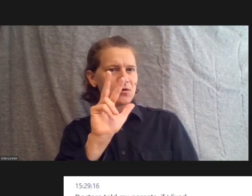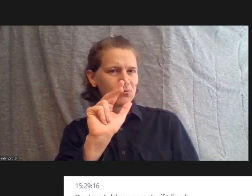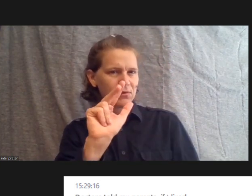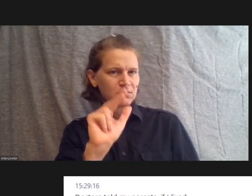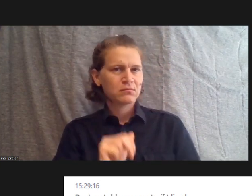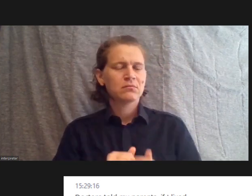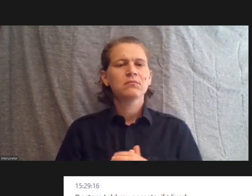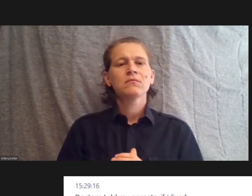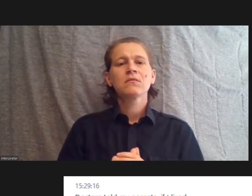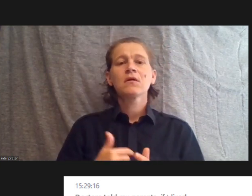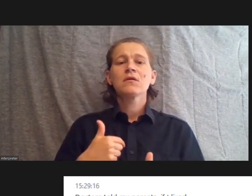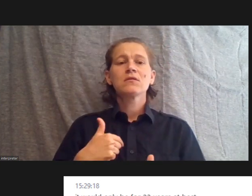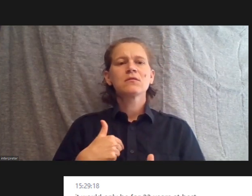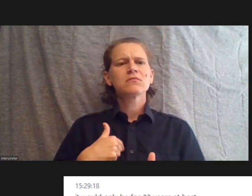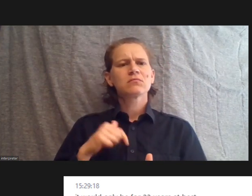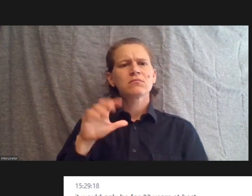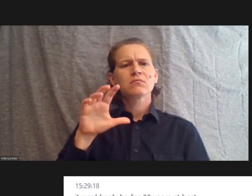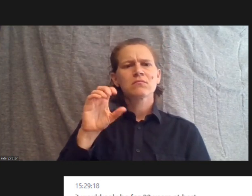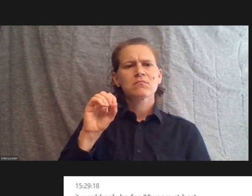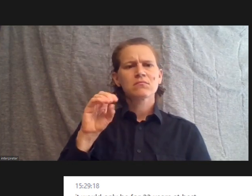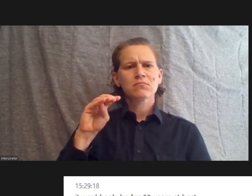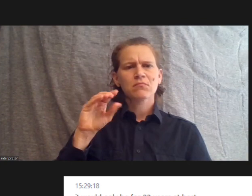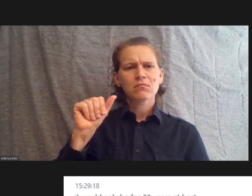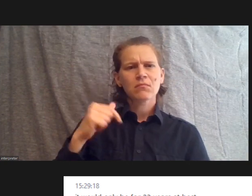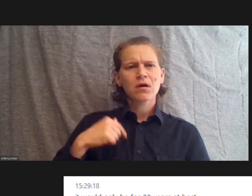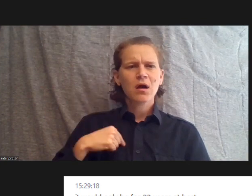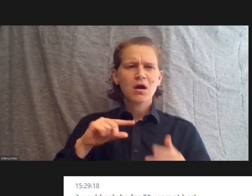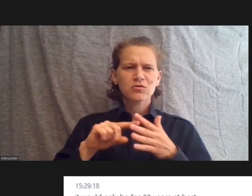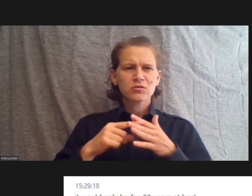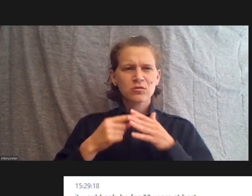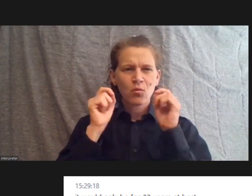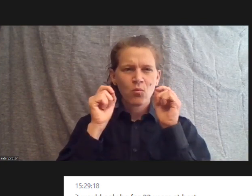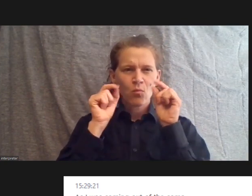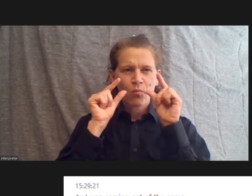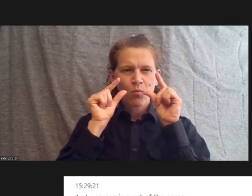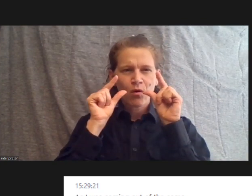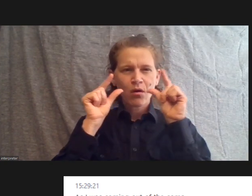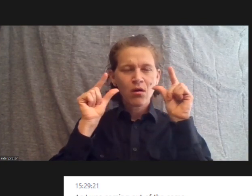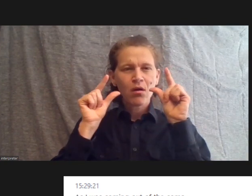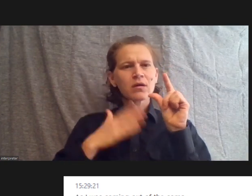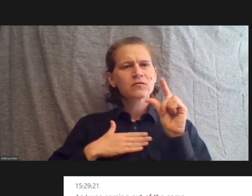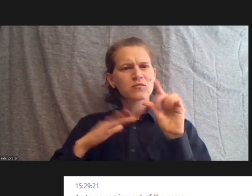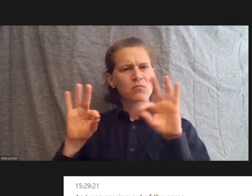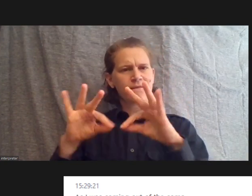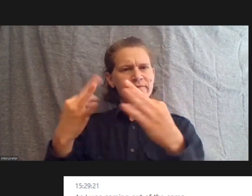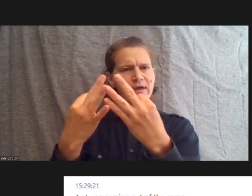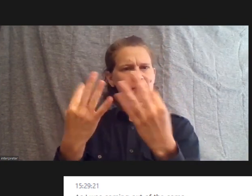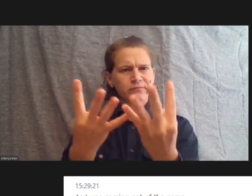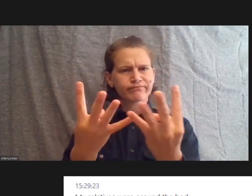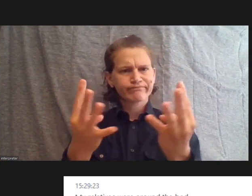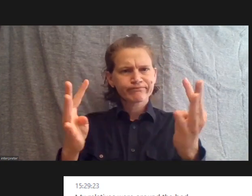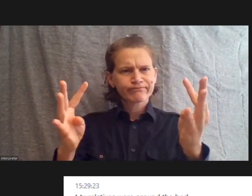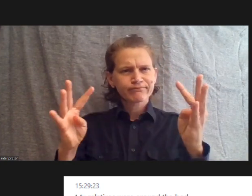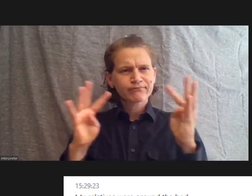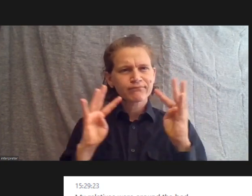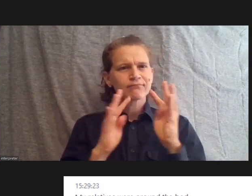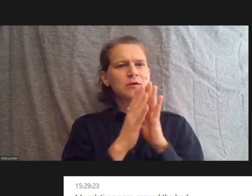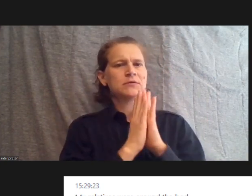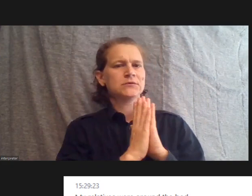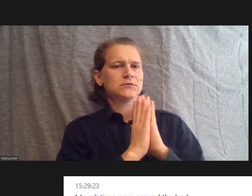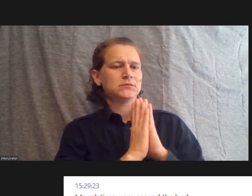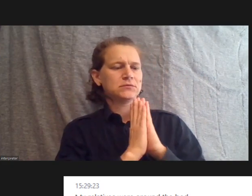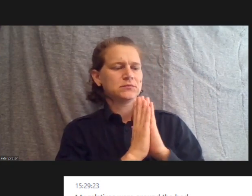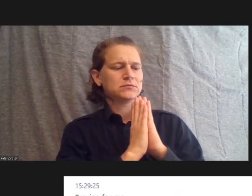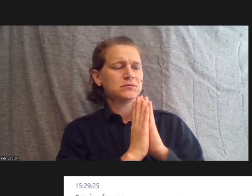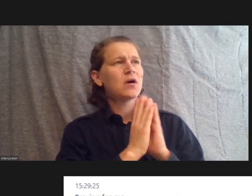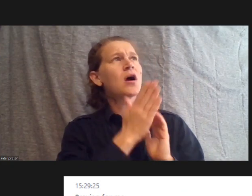As I was coming out of the coma, my relatives were around the bed praying for me.